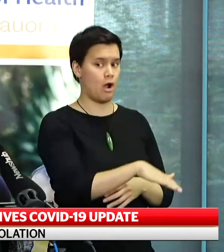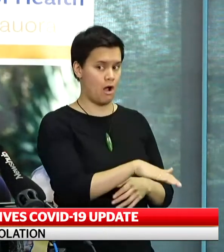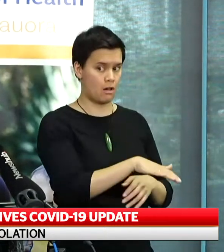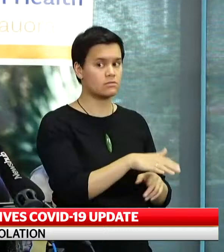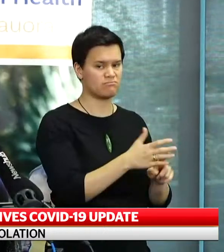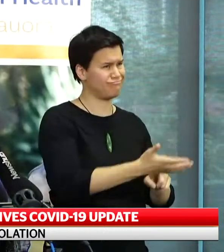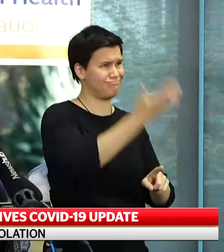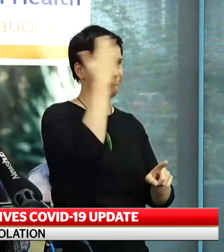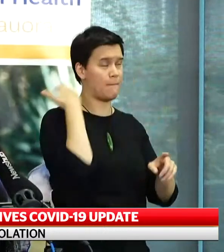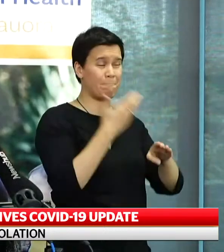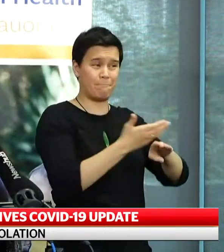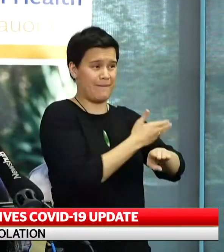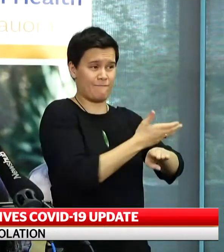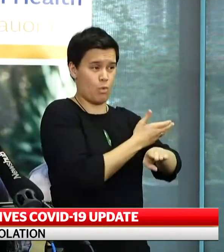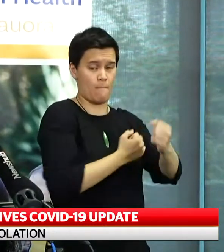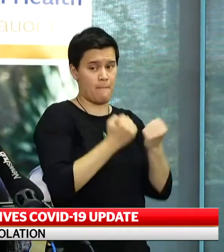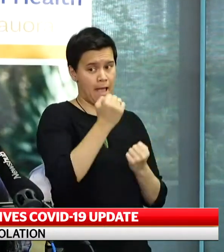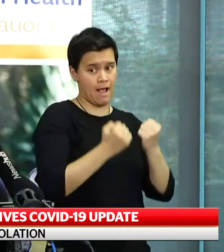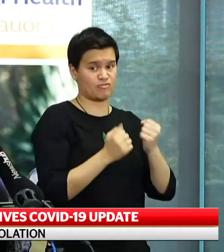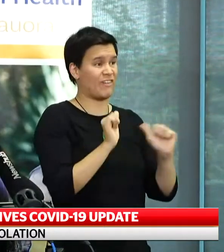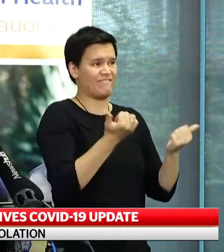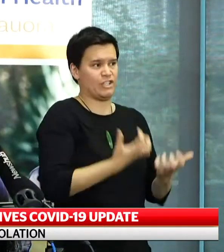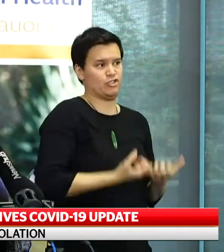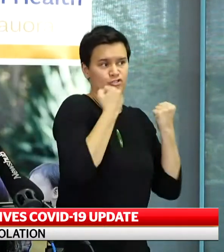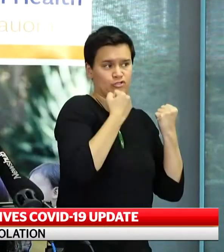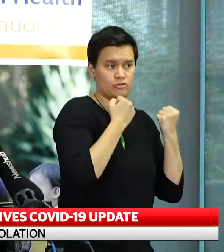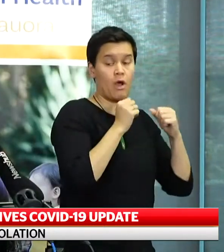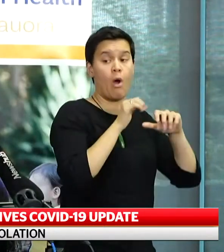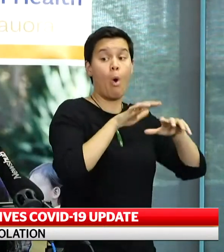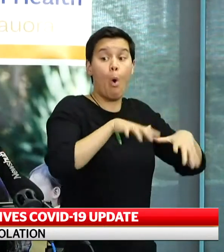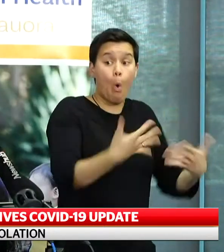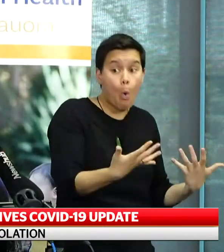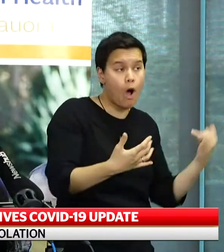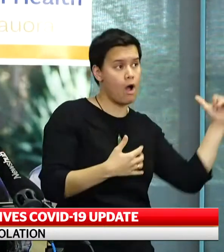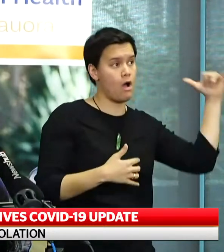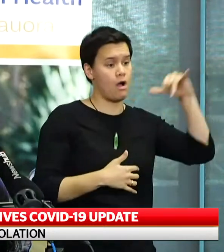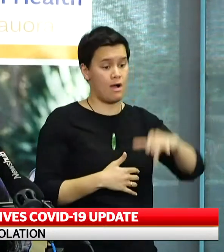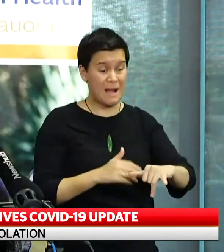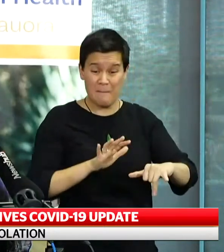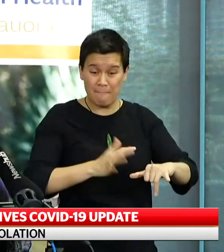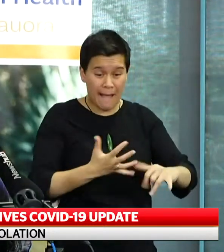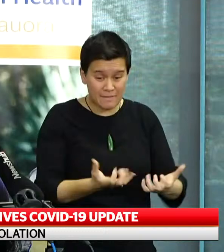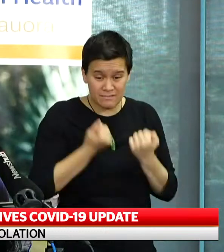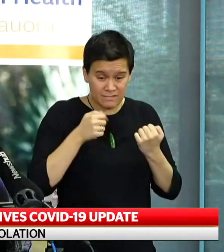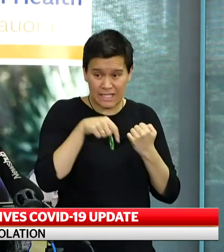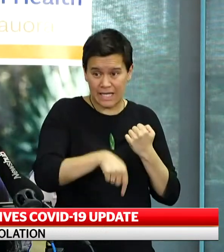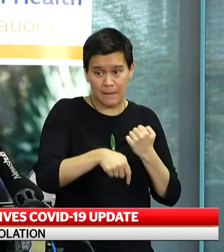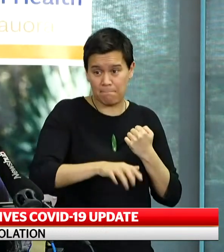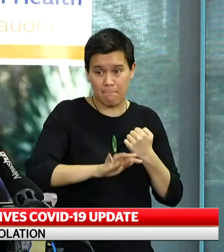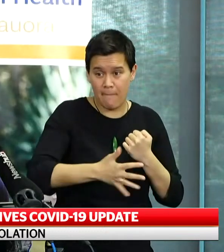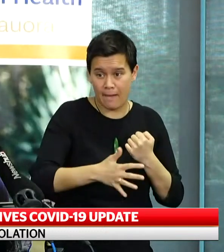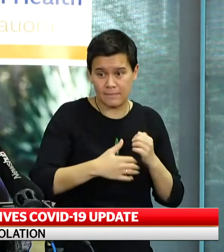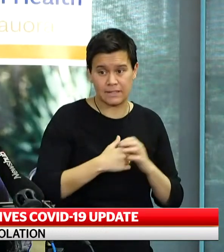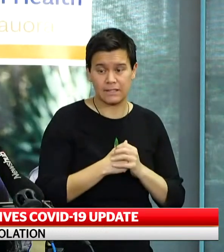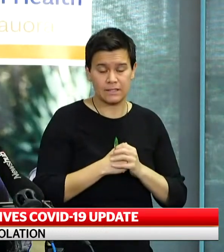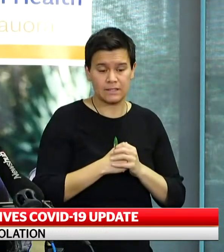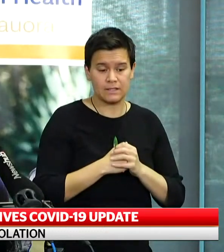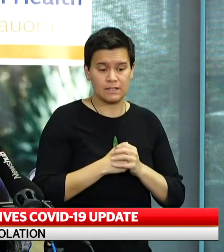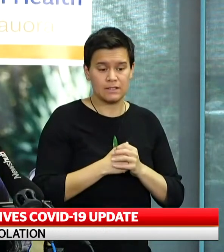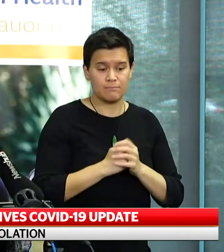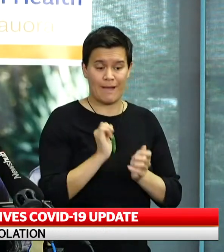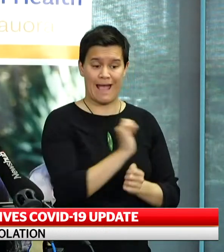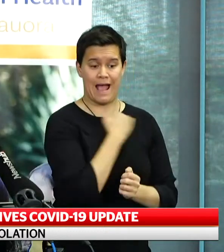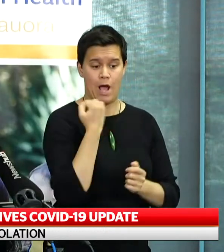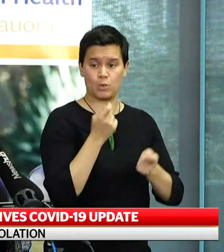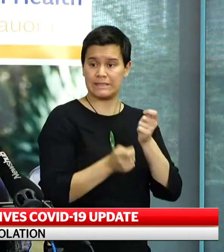earlier in Japan or on the travel back to New Zealand, or when subsequently in New Zealand. And this is something that has become apparent in some of our